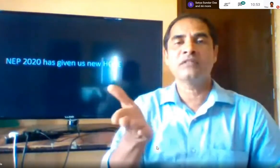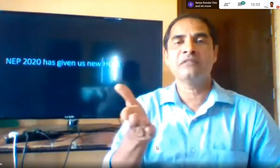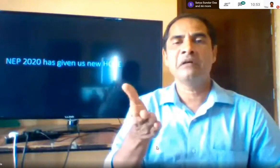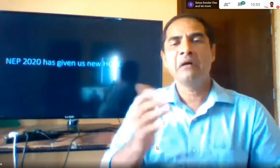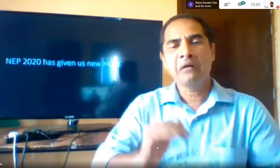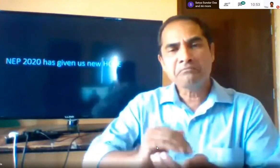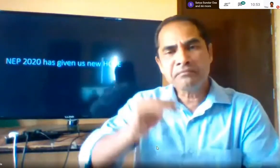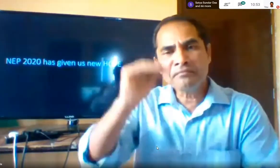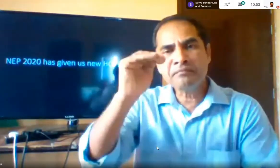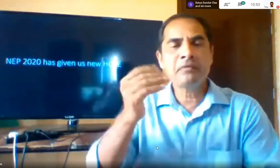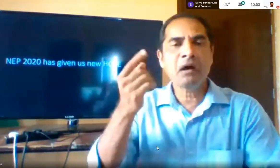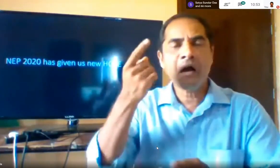few.